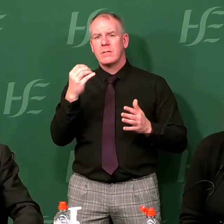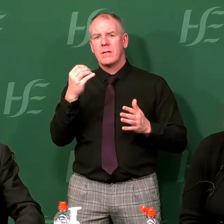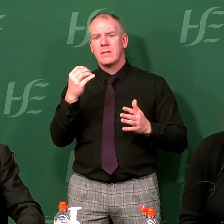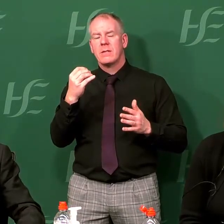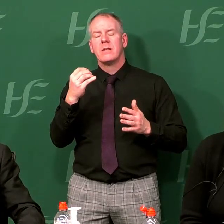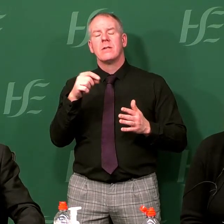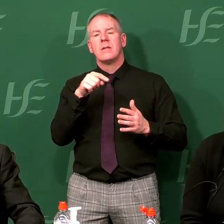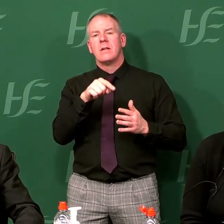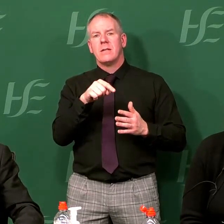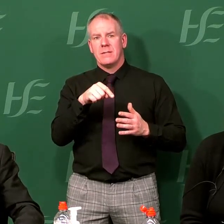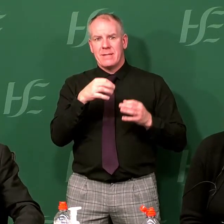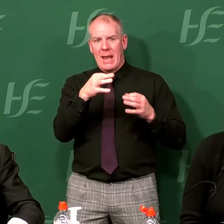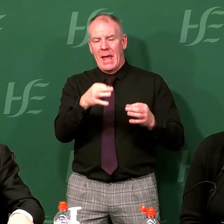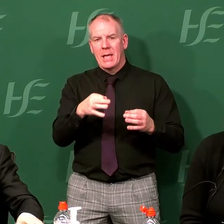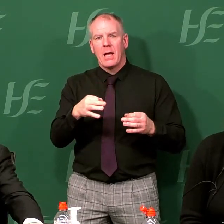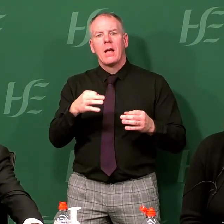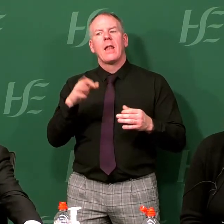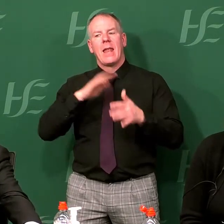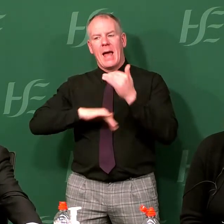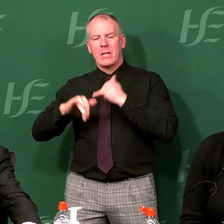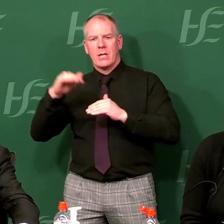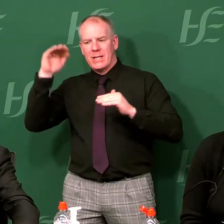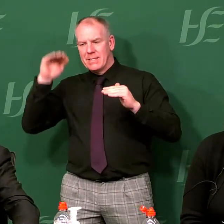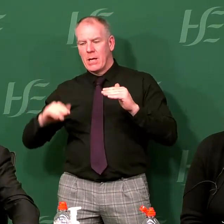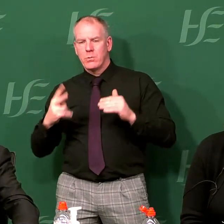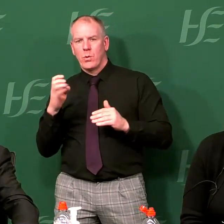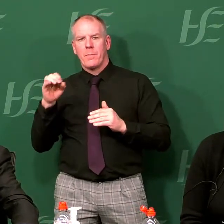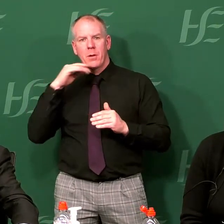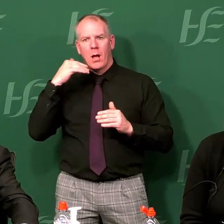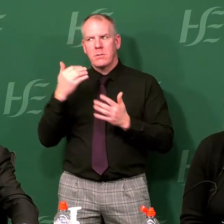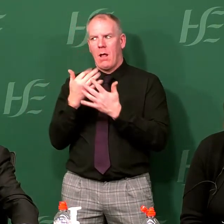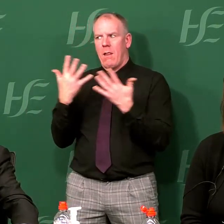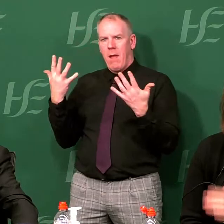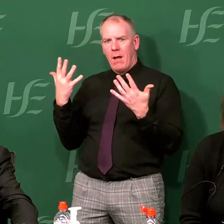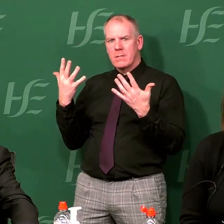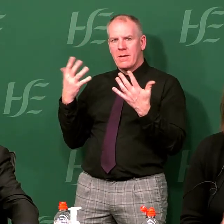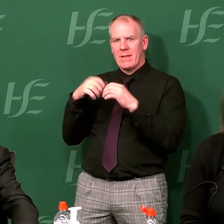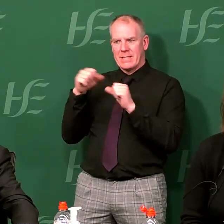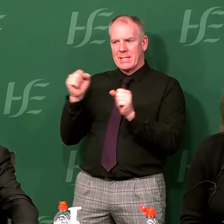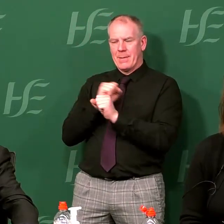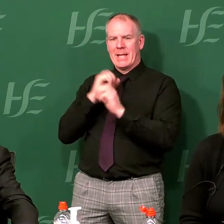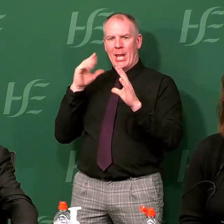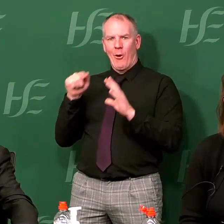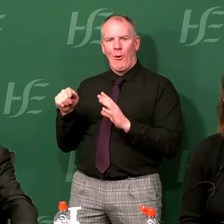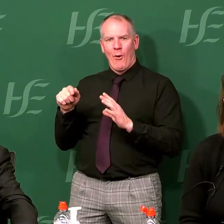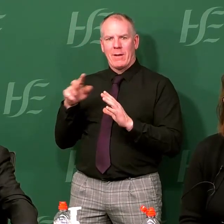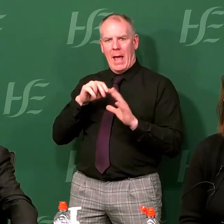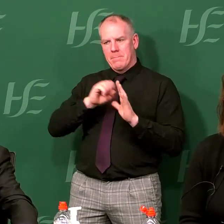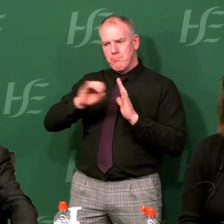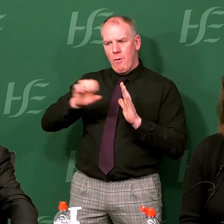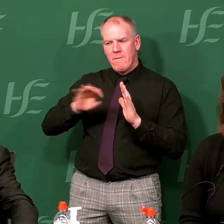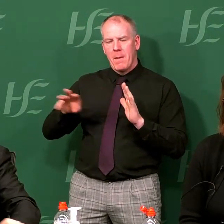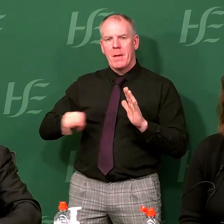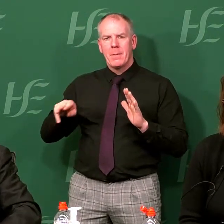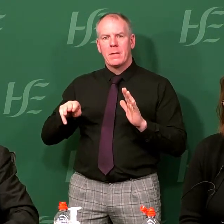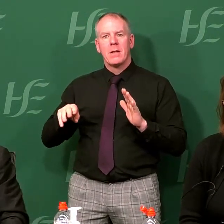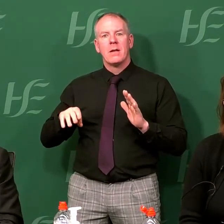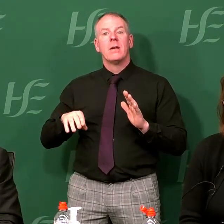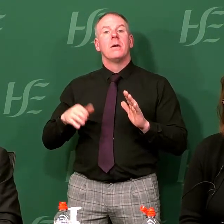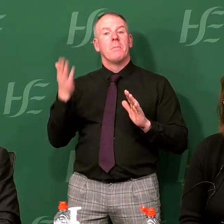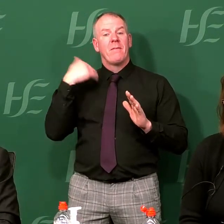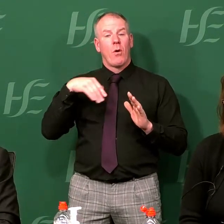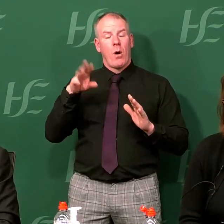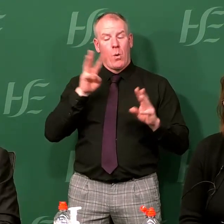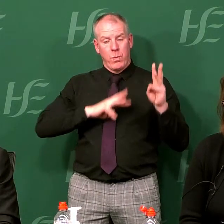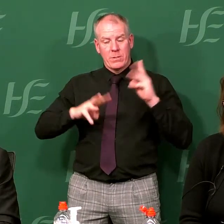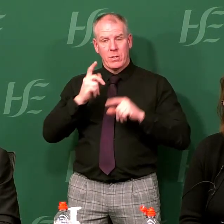that down just over 200 because we had a huge amount of capacity. We'd cleared out a lot of capacity in our system a year ago. That number was much higher. So in previous